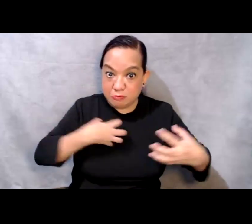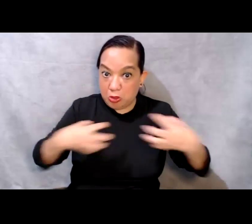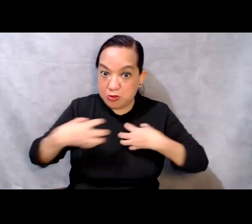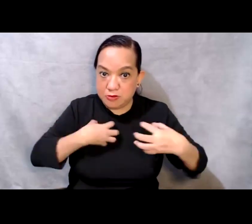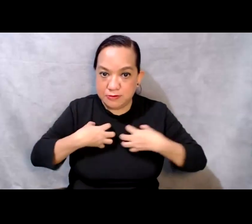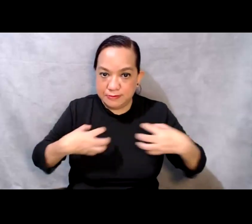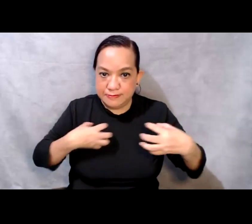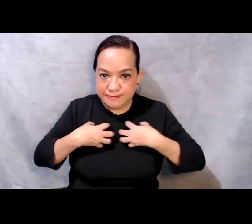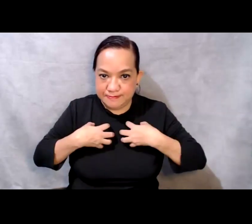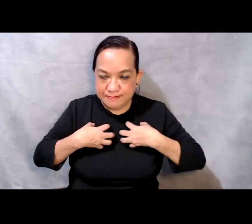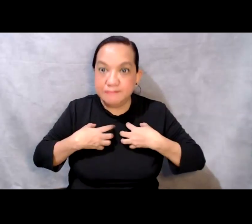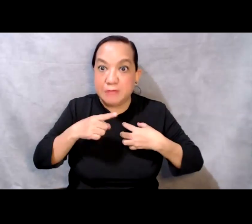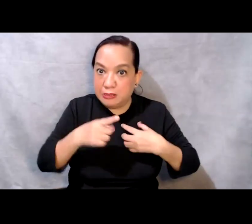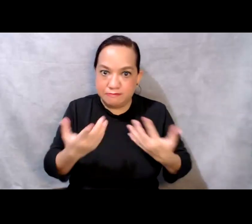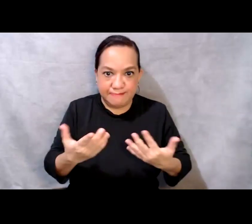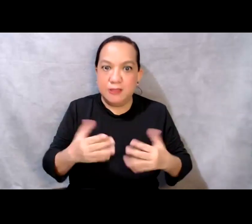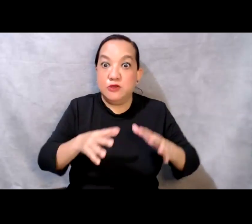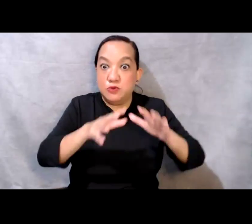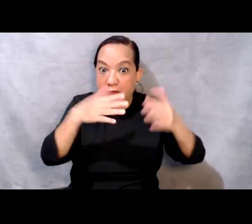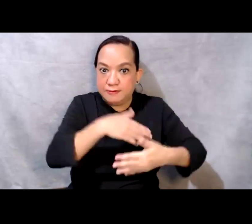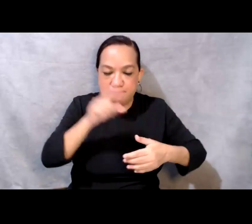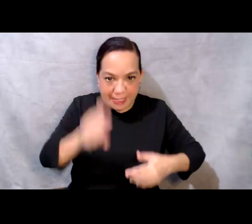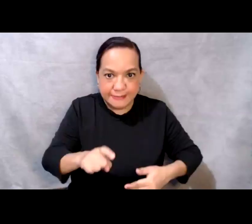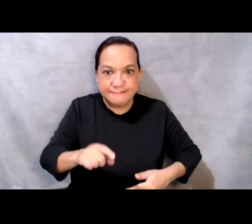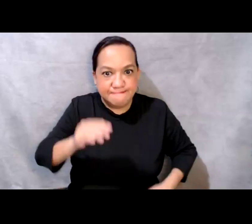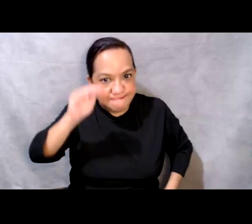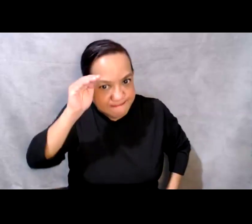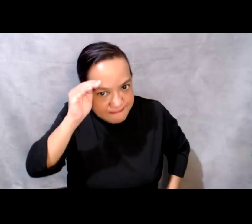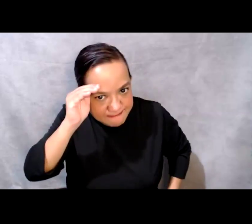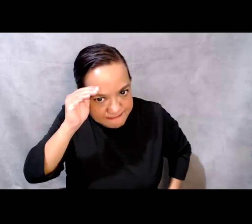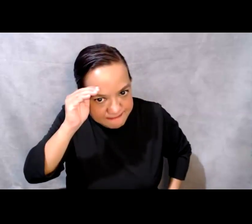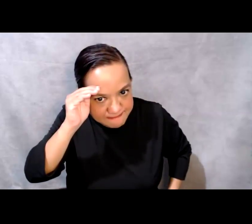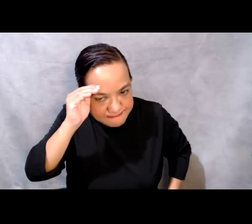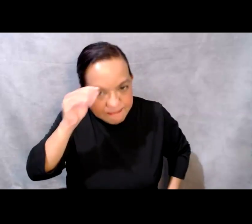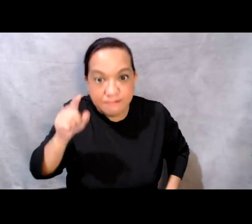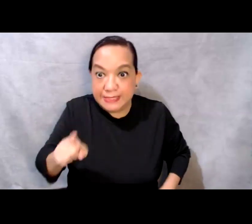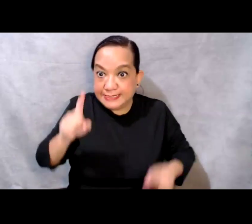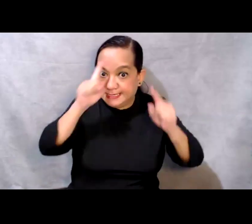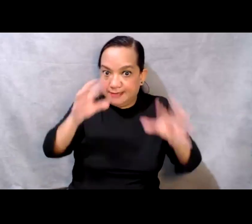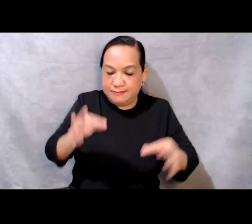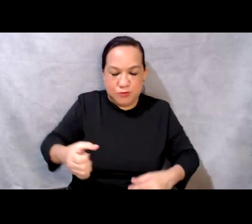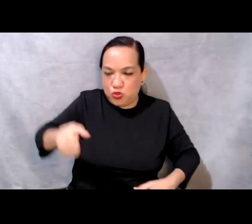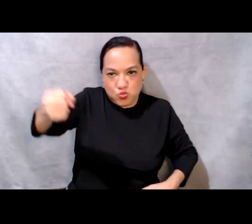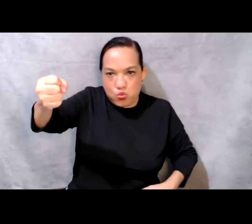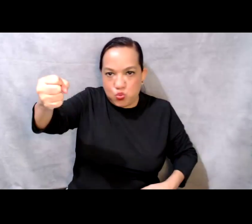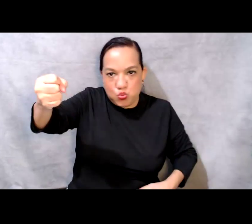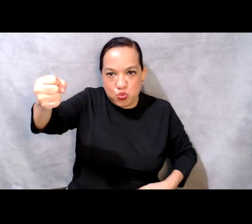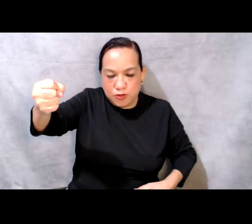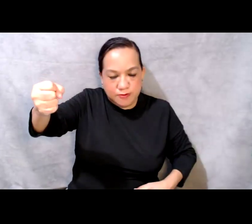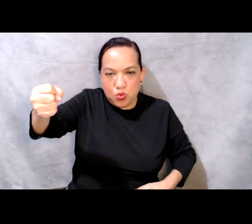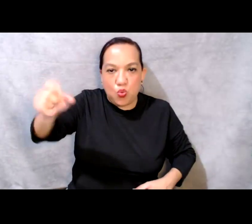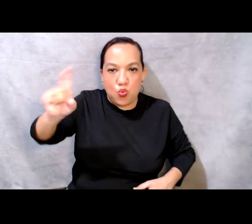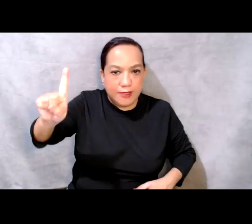and they actually suspended the project for several months. They came up with 97 non-compliances on their